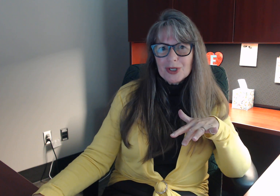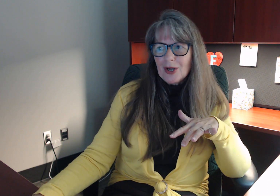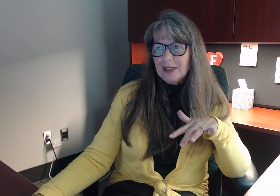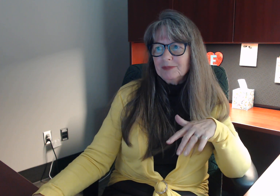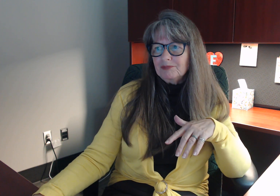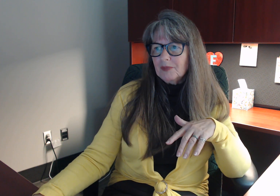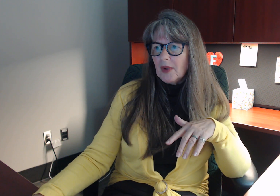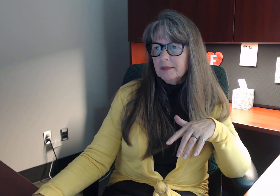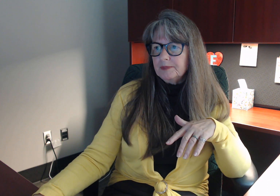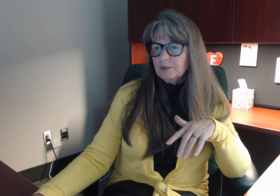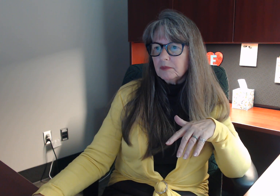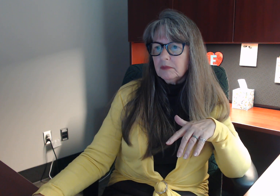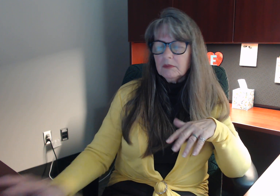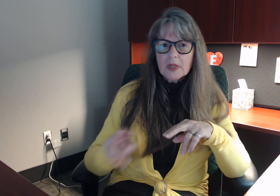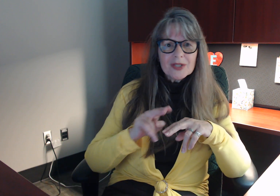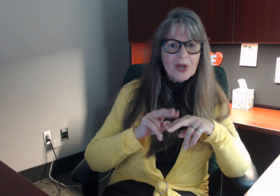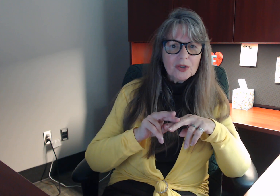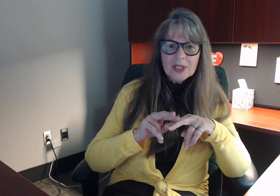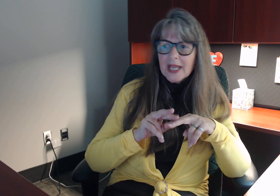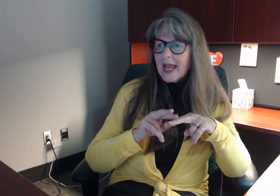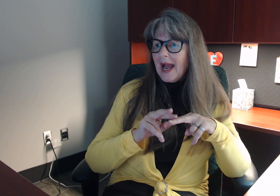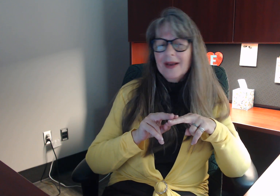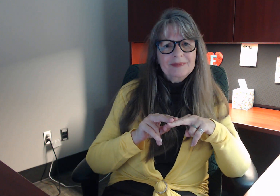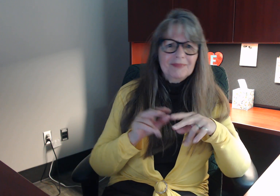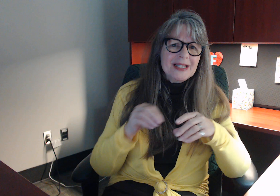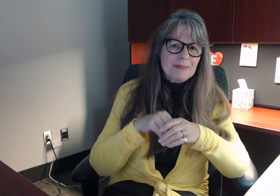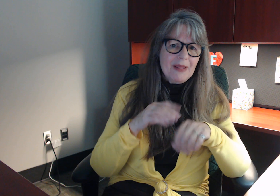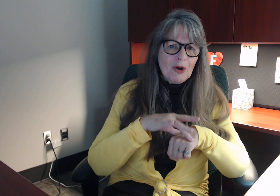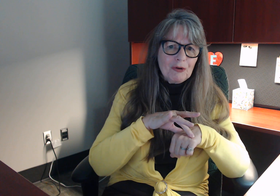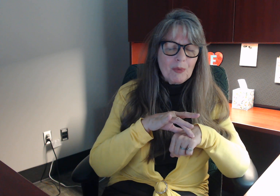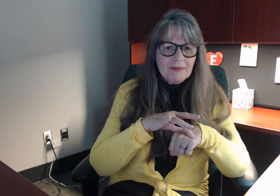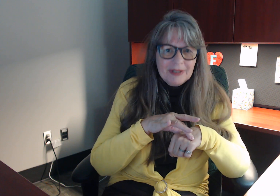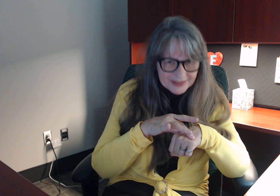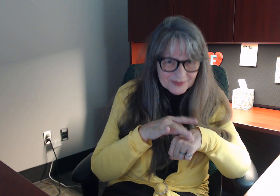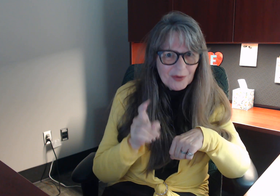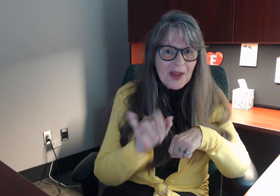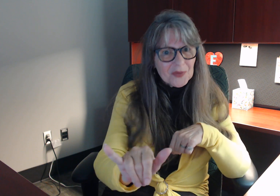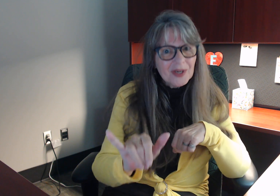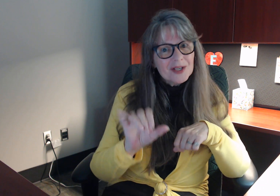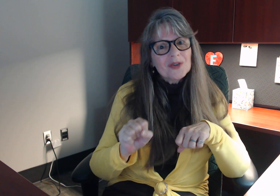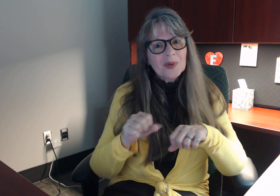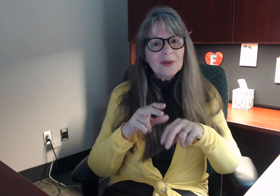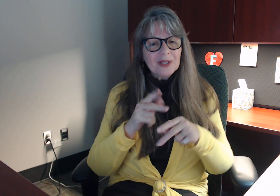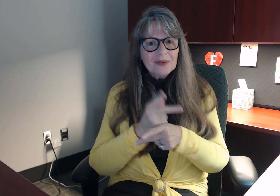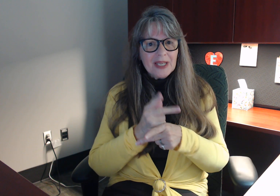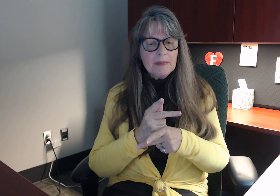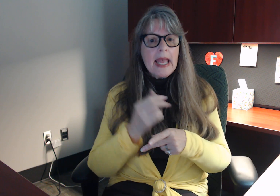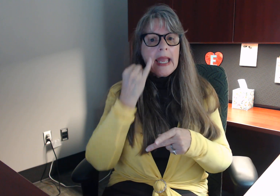talking. Okay. Salt, it's been in the earth what forever, so it'll keep if